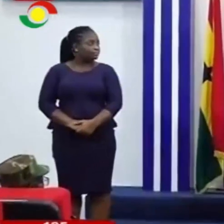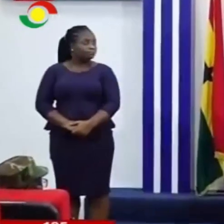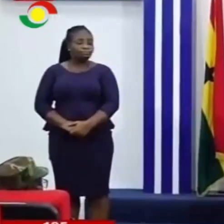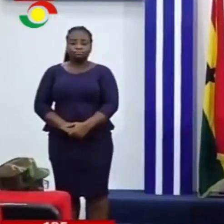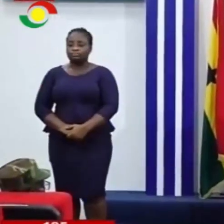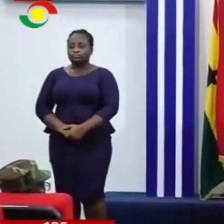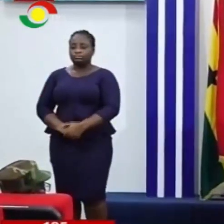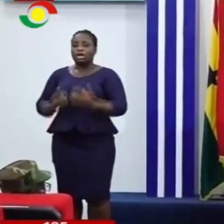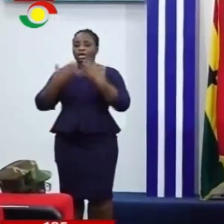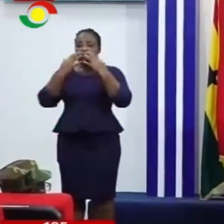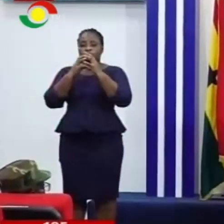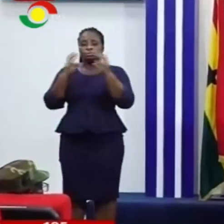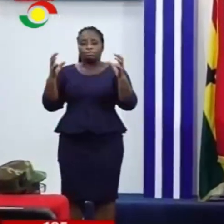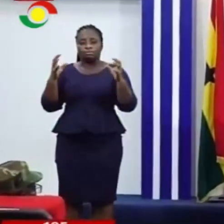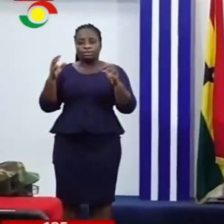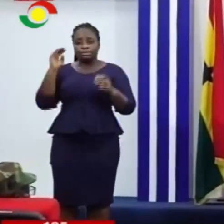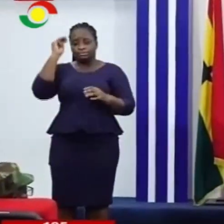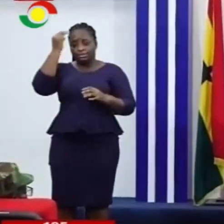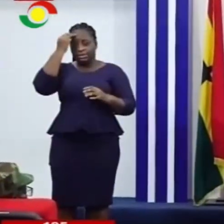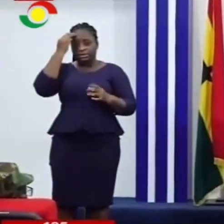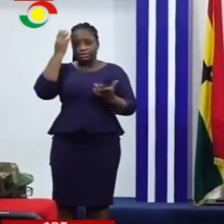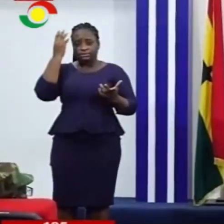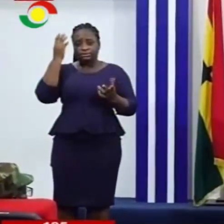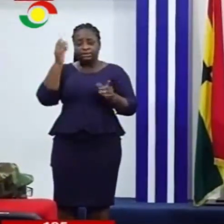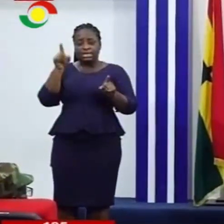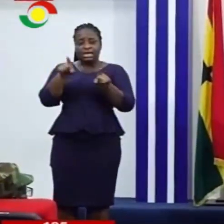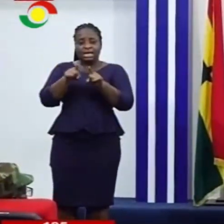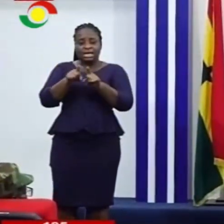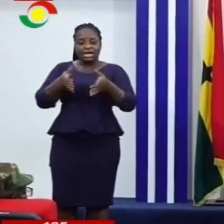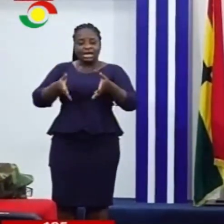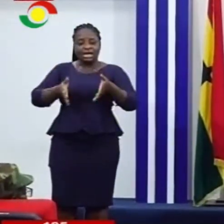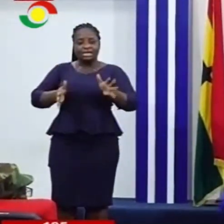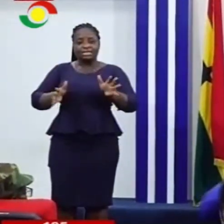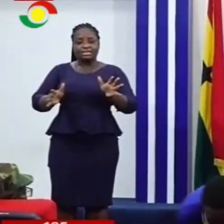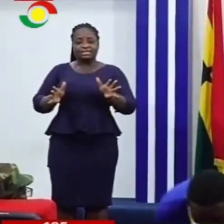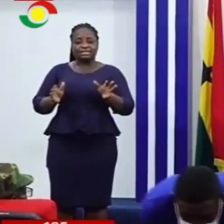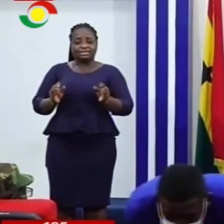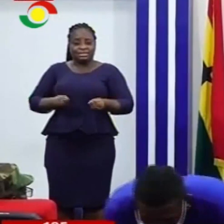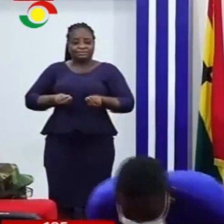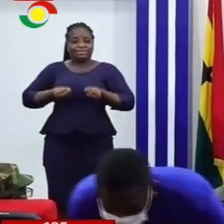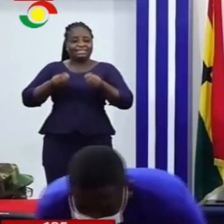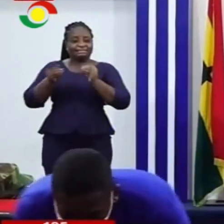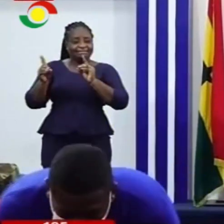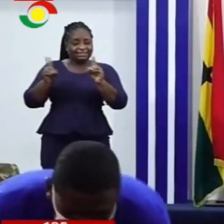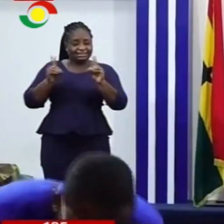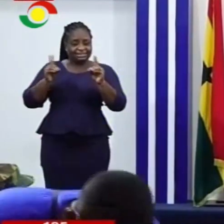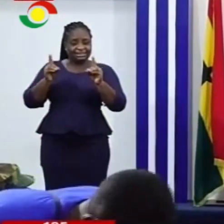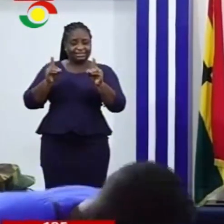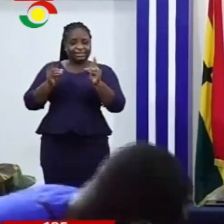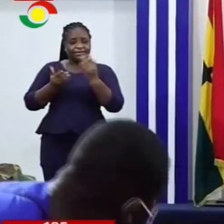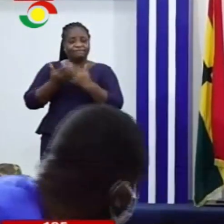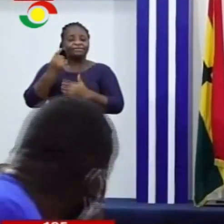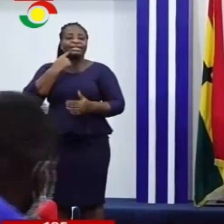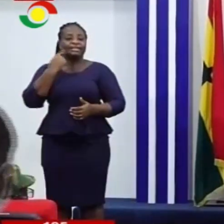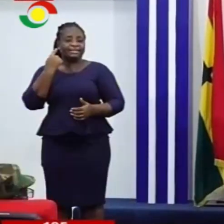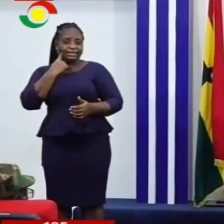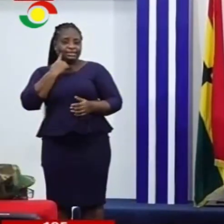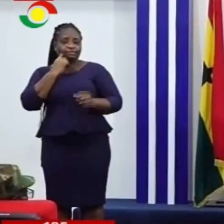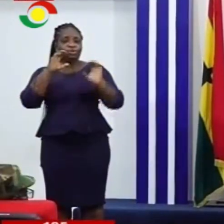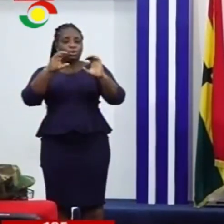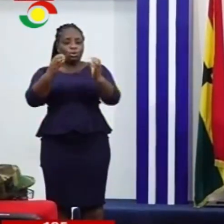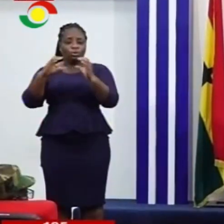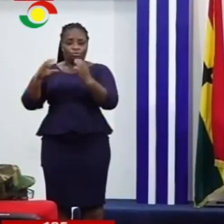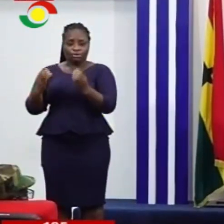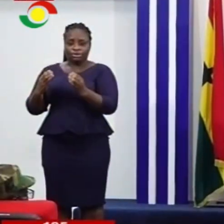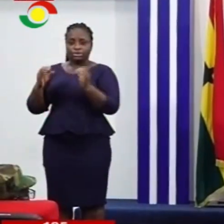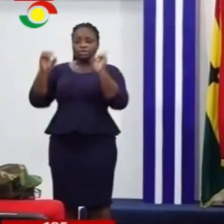Thank you very much, Honorable Minister. Honorable Minister, assets are being produced, and by assets I mean that